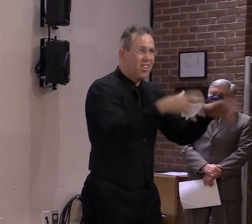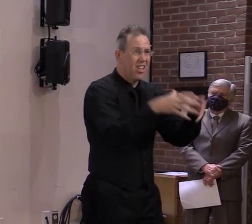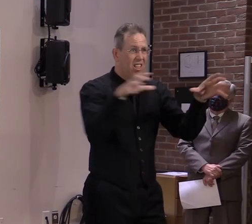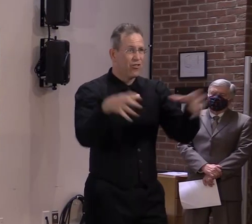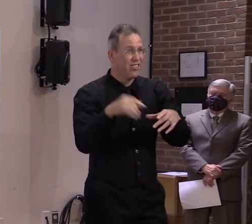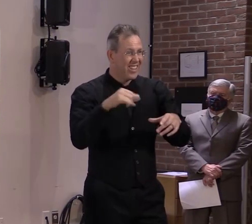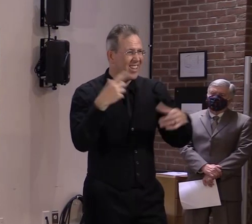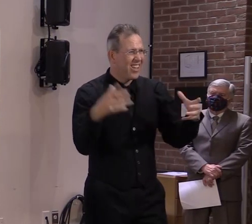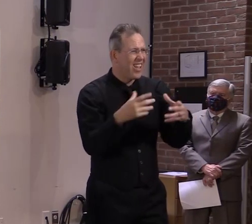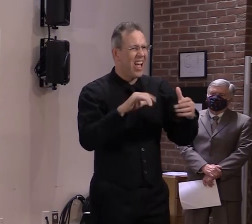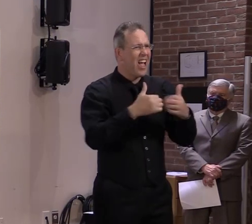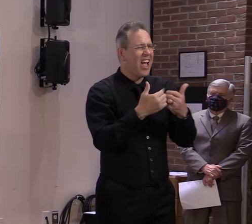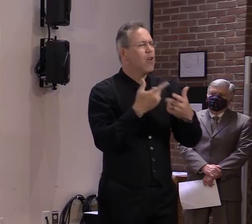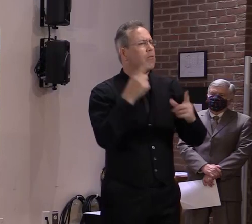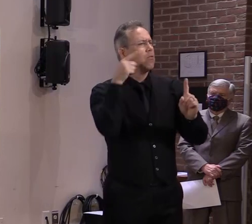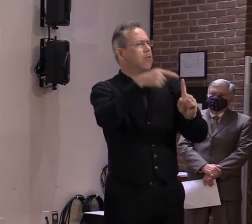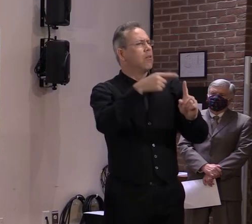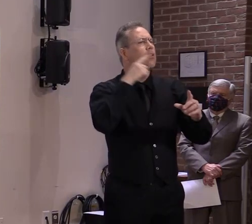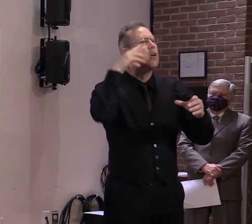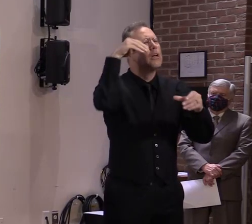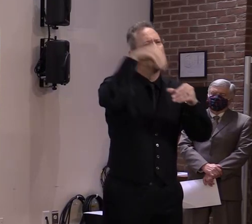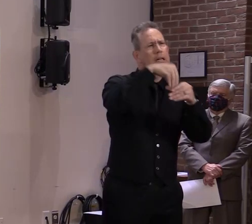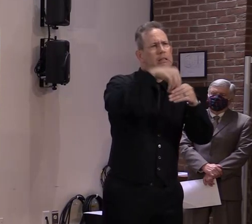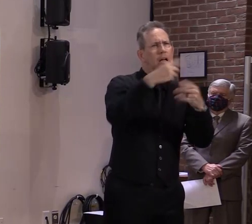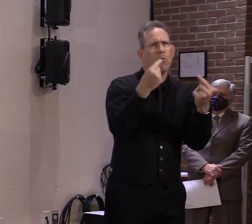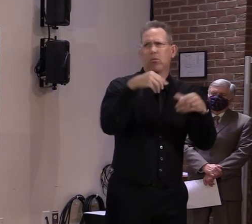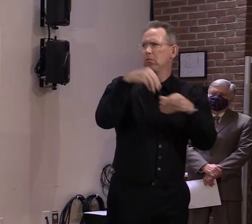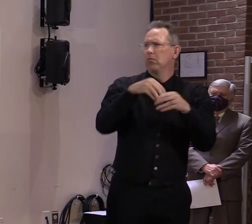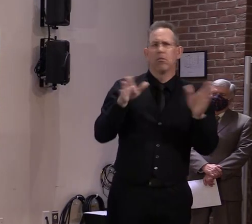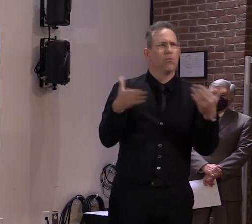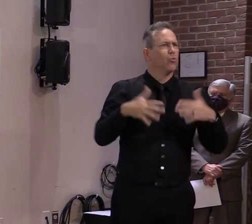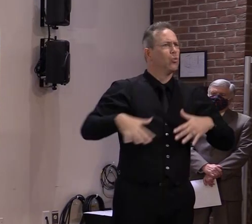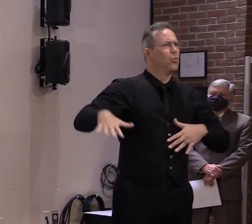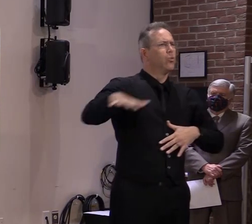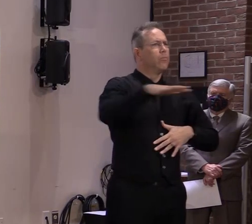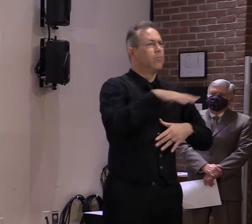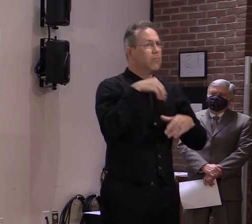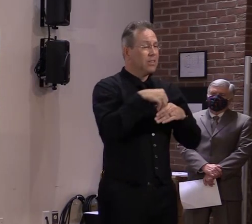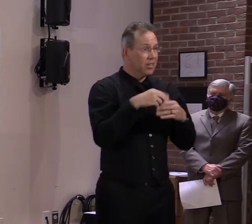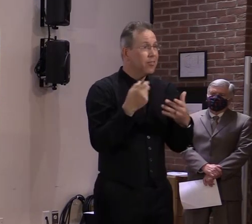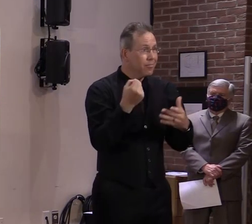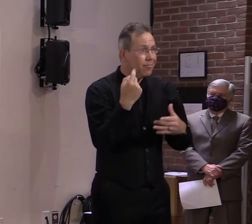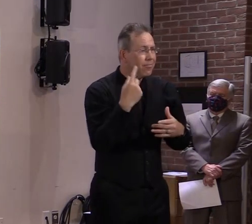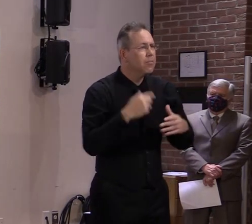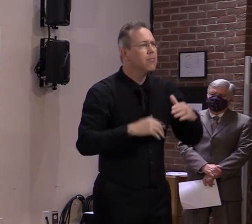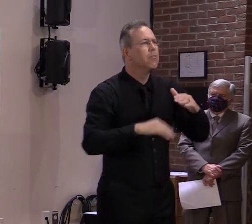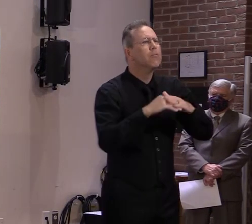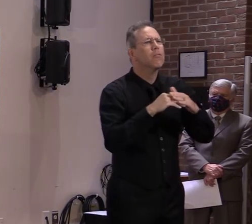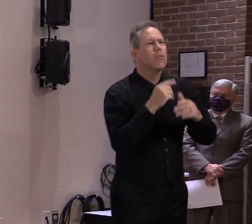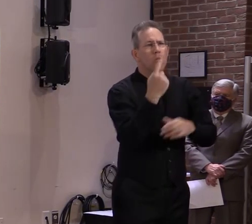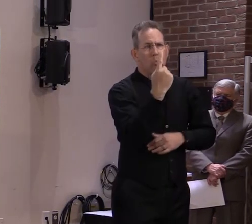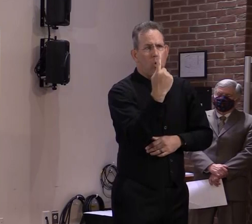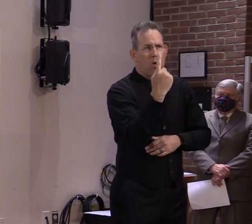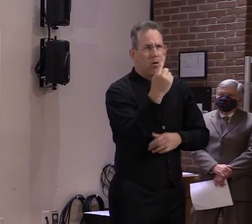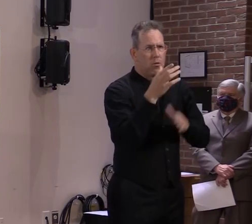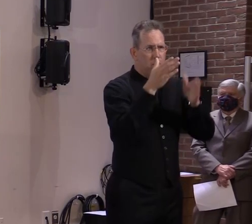person per 100 square feet, up to 150 people, plus any number of vaccinated